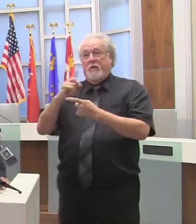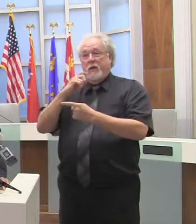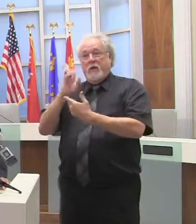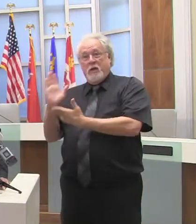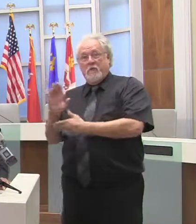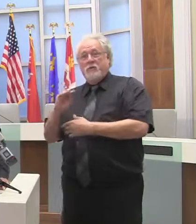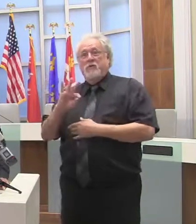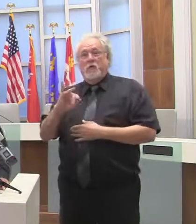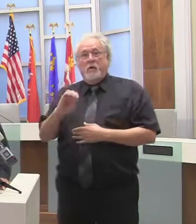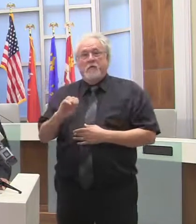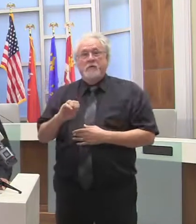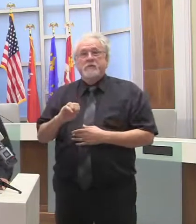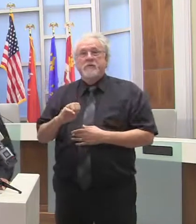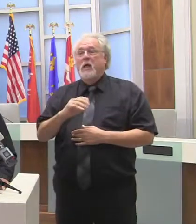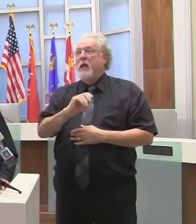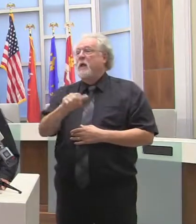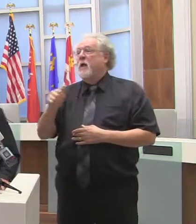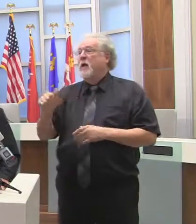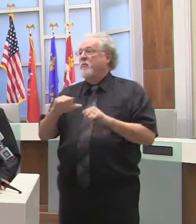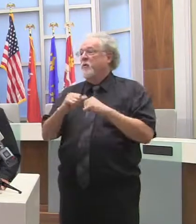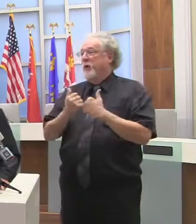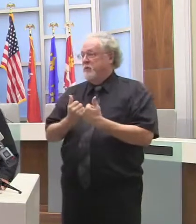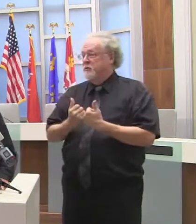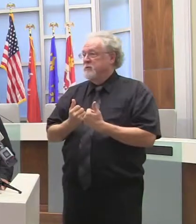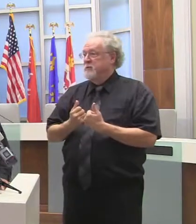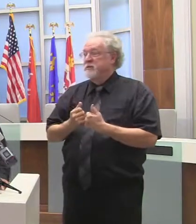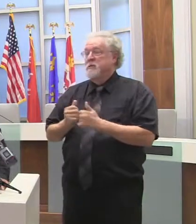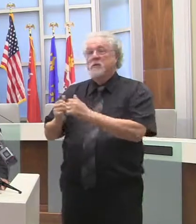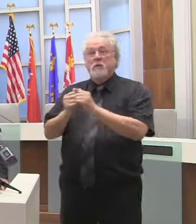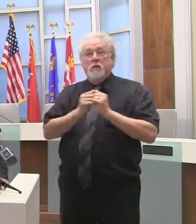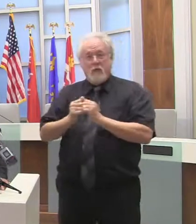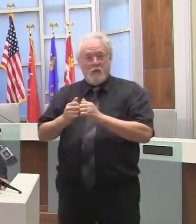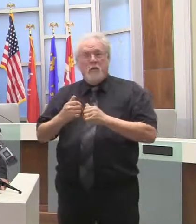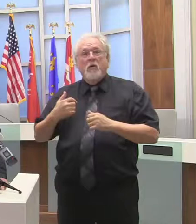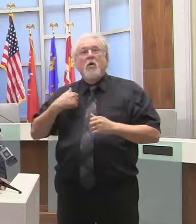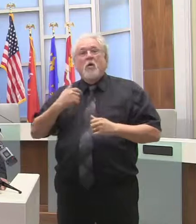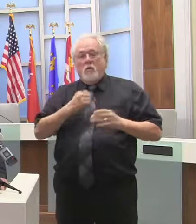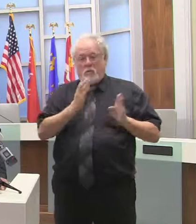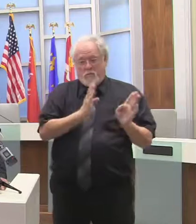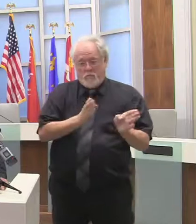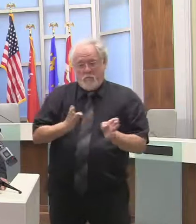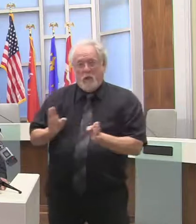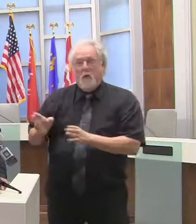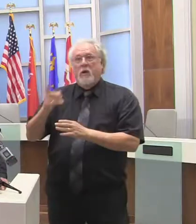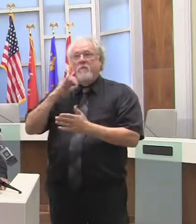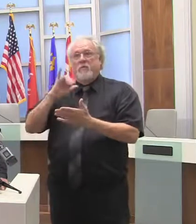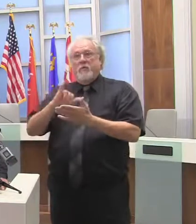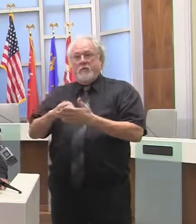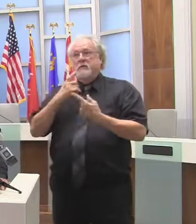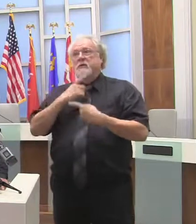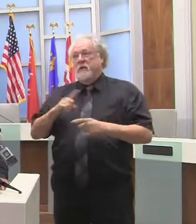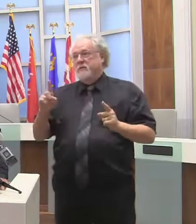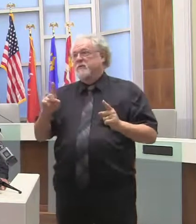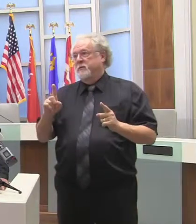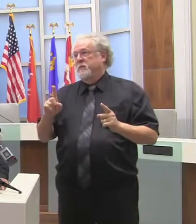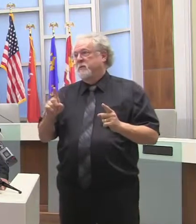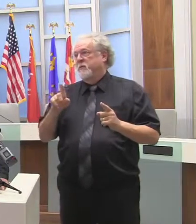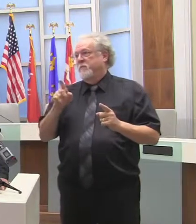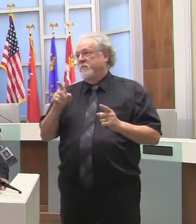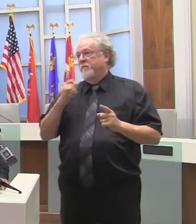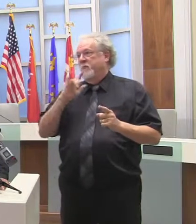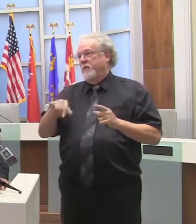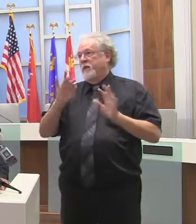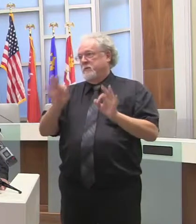governor's office and other agencies, and together we've been preparing for the announcement of the